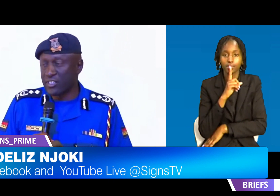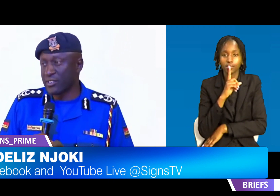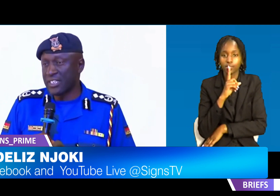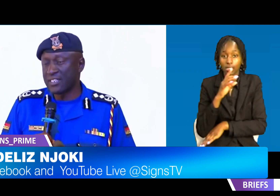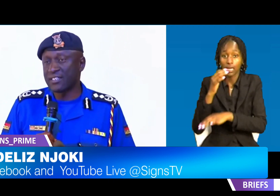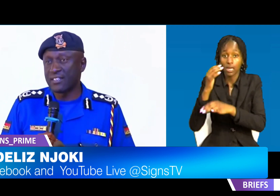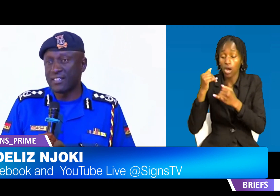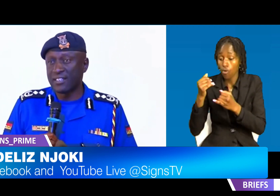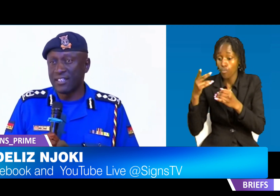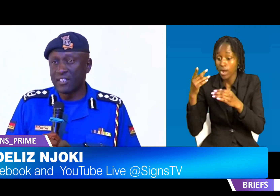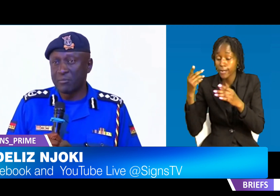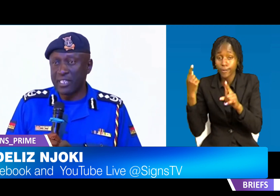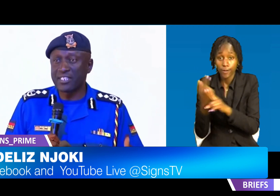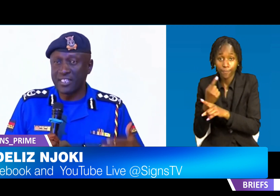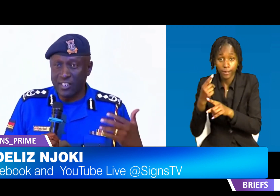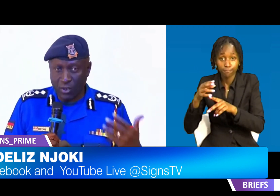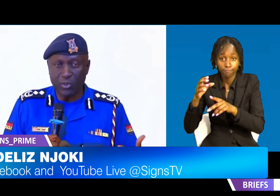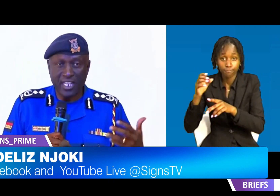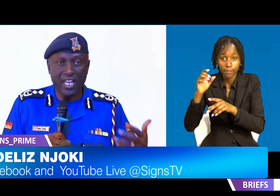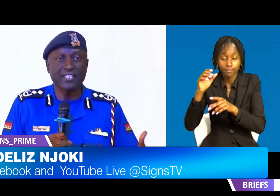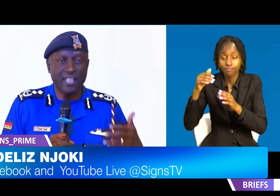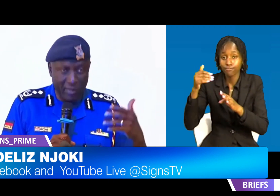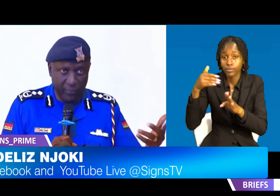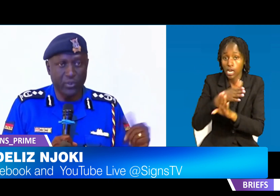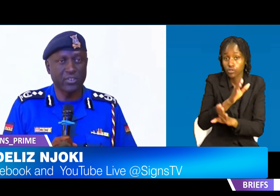dimension, but it cost us some efforts.